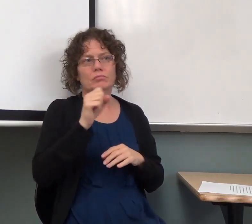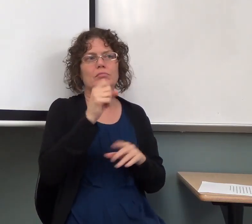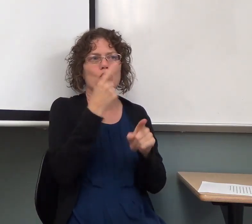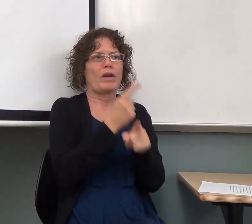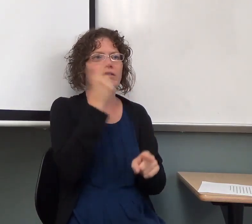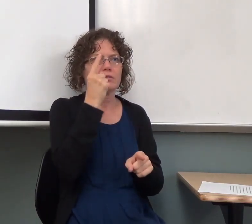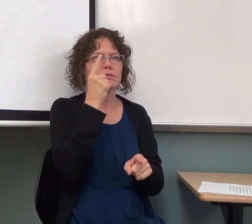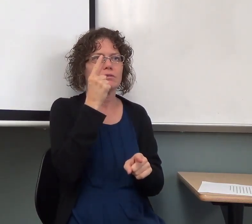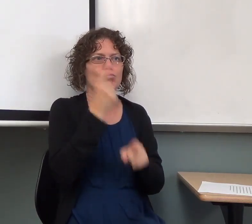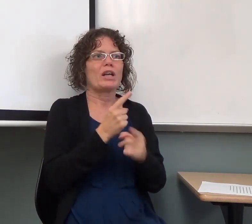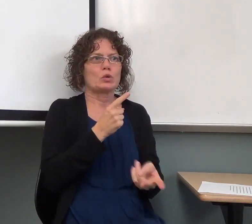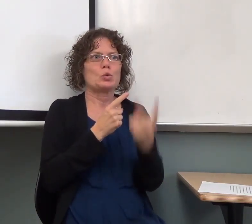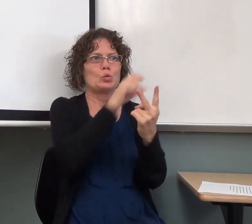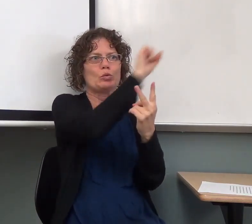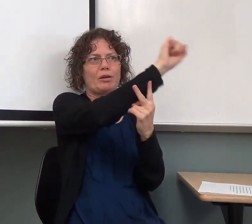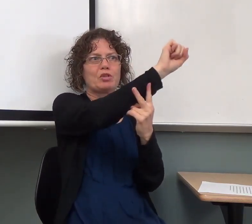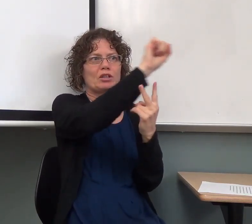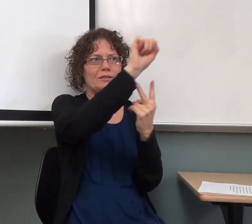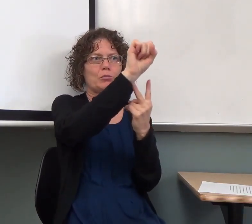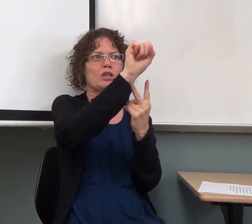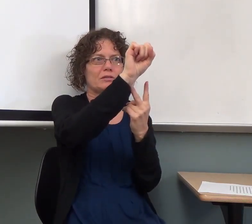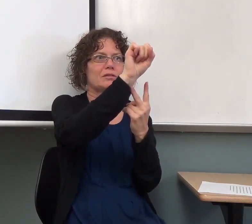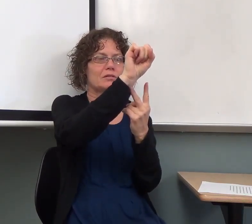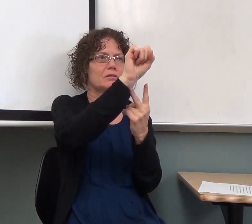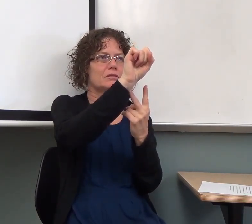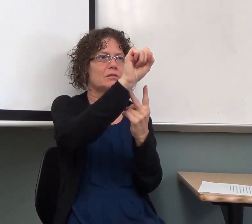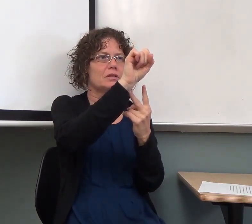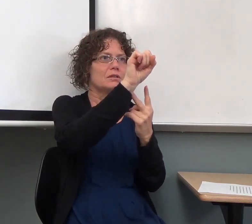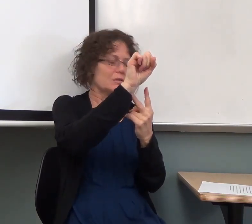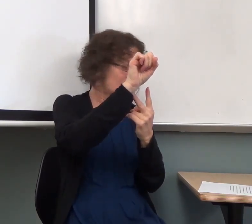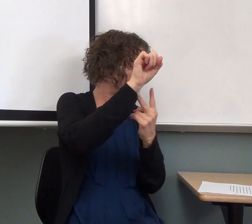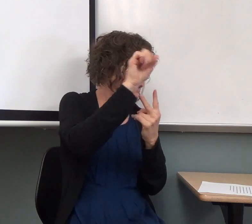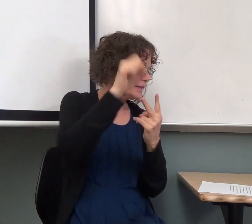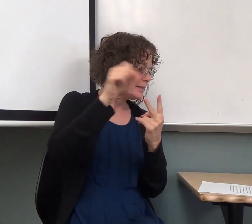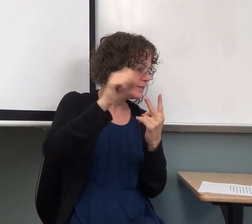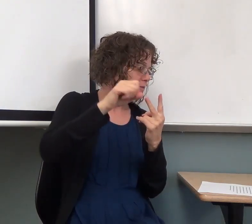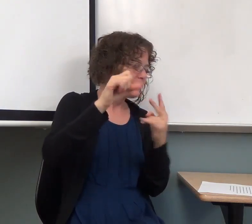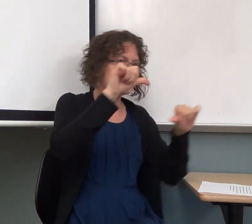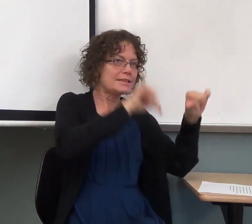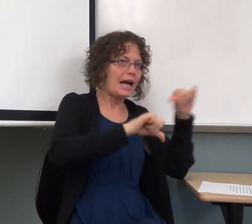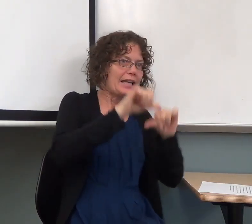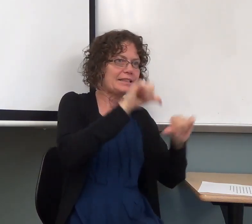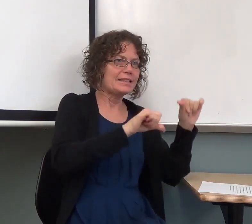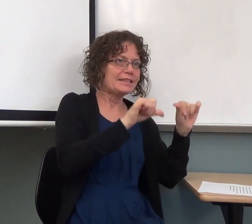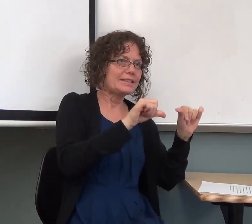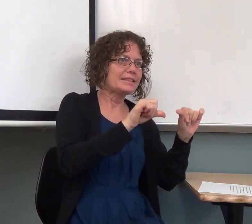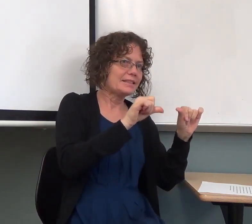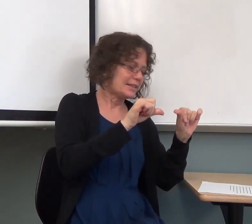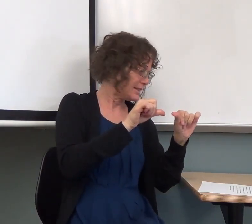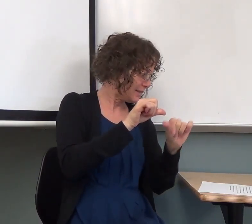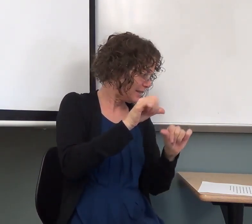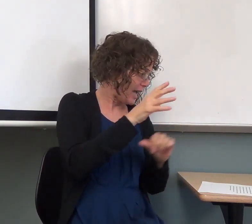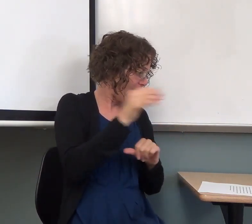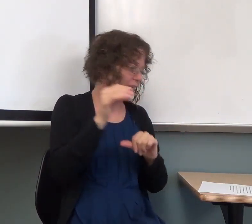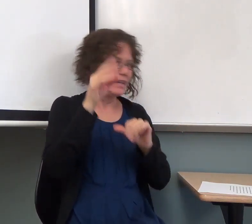job. So there's 2 subjects in that one, right? Well done, you guys. Well done. Okay, now, before you do anything else with that, just hang on